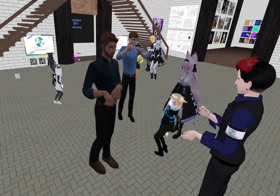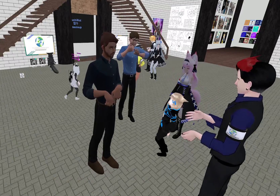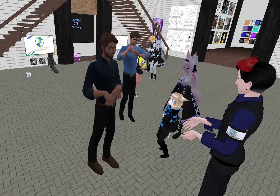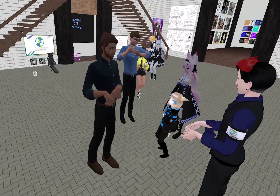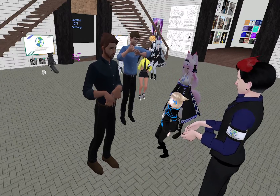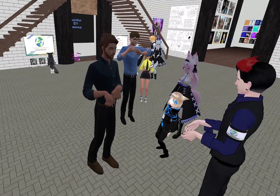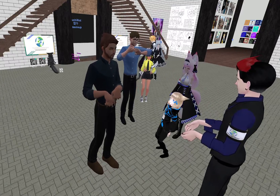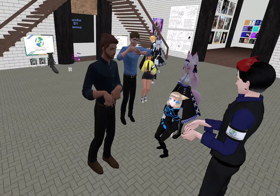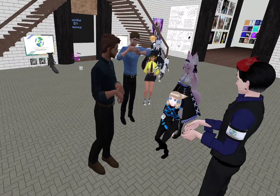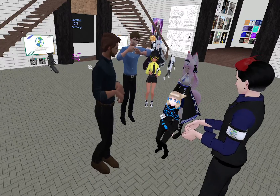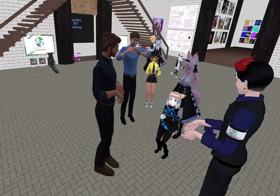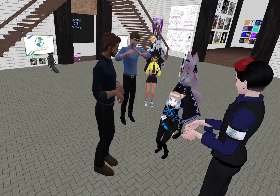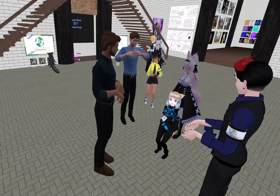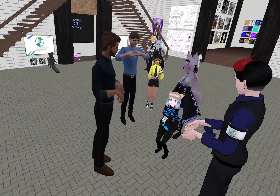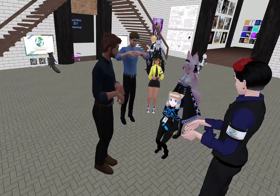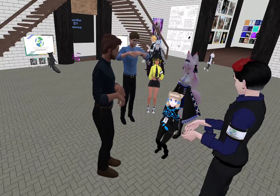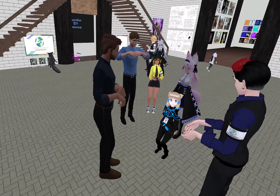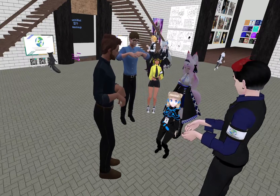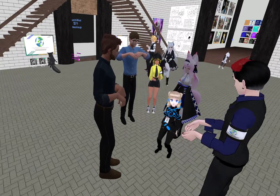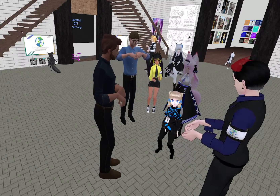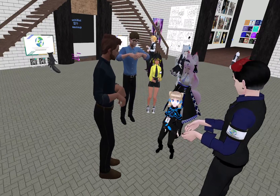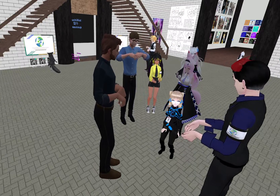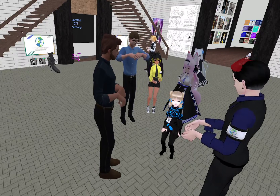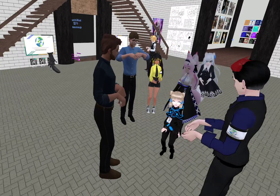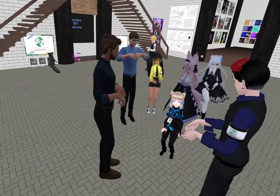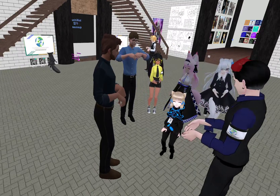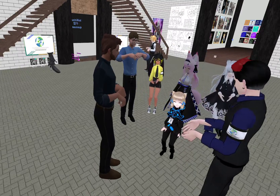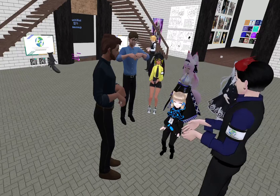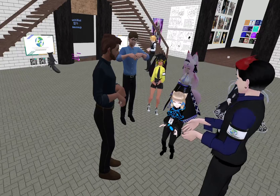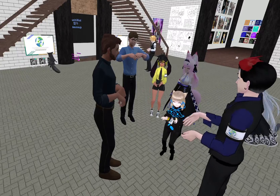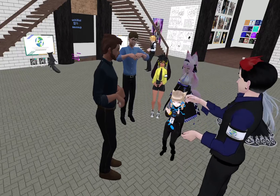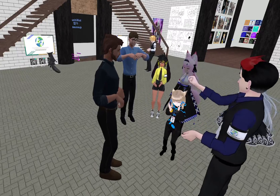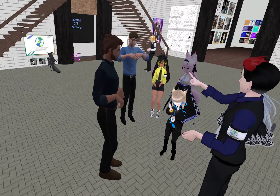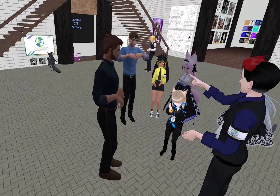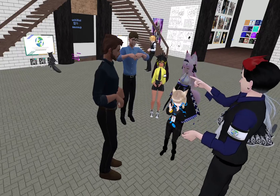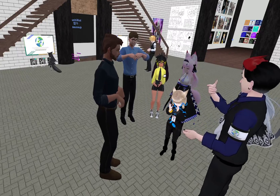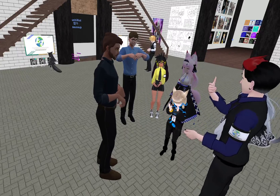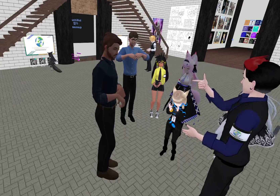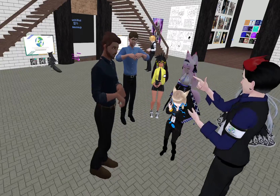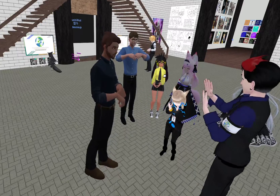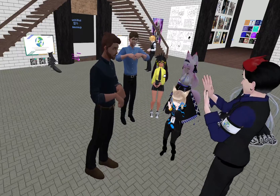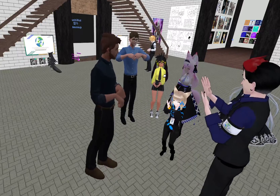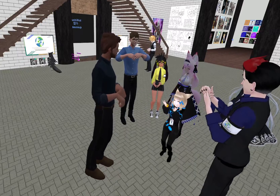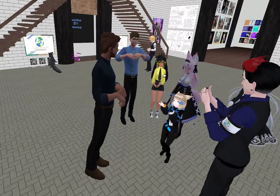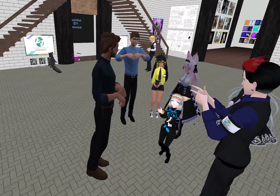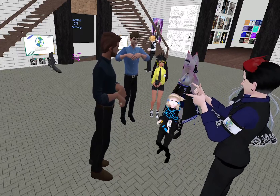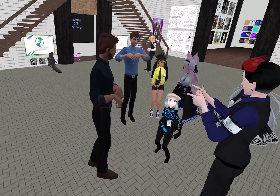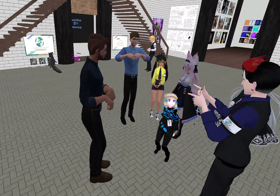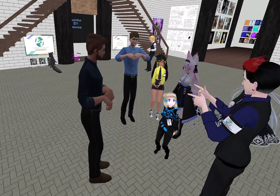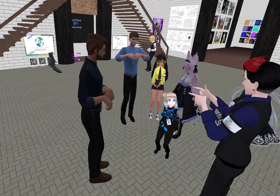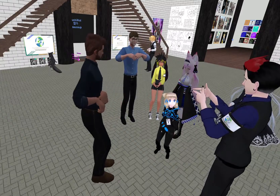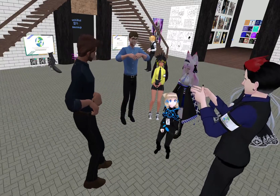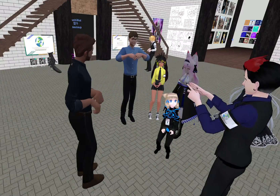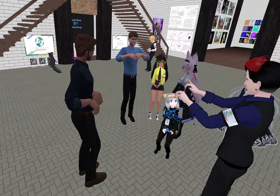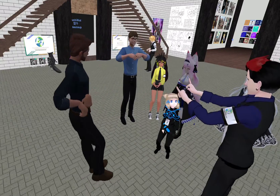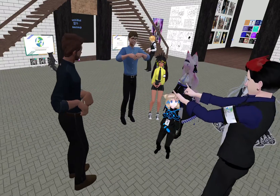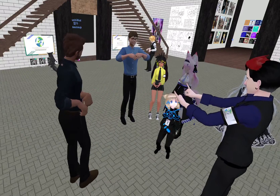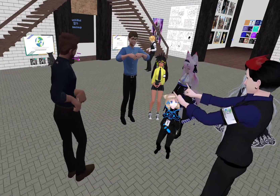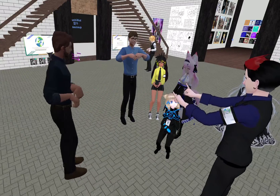super cool. It is super cool and it's super weird at the same time. Kind of clunky. Yeah, because like if you watch movies Yeah. with captions, the captions